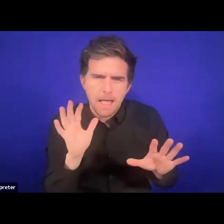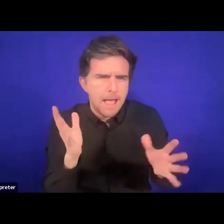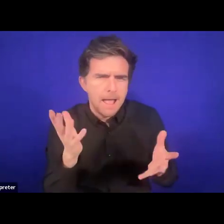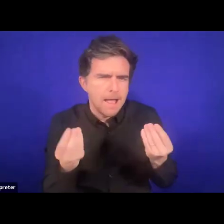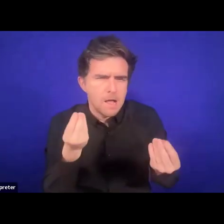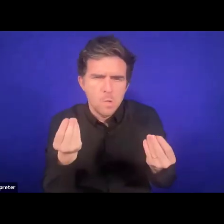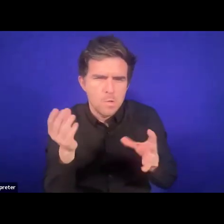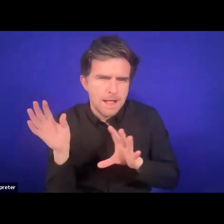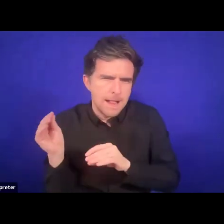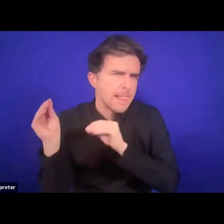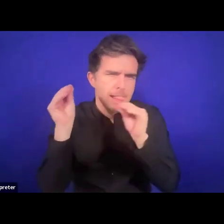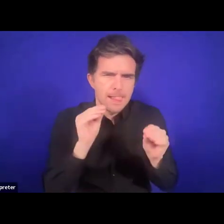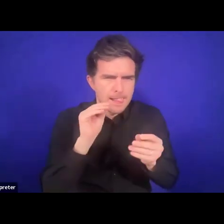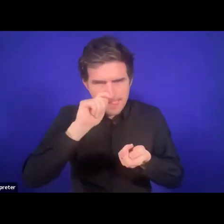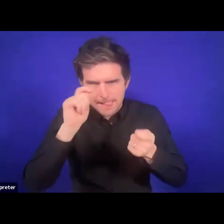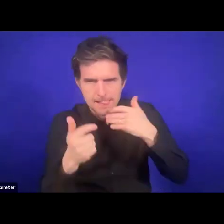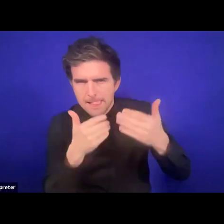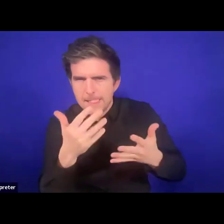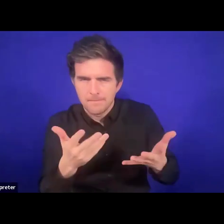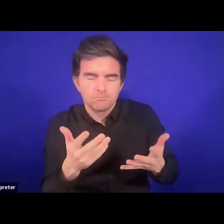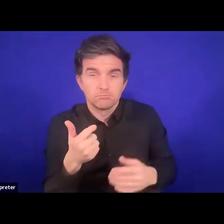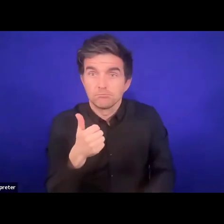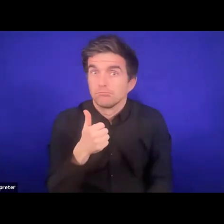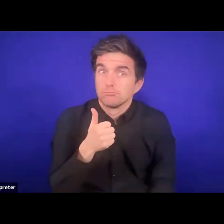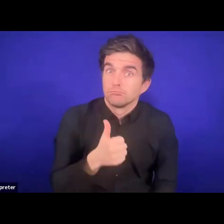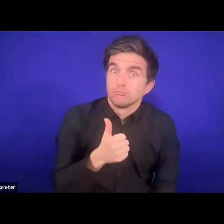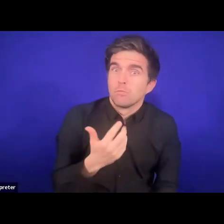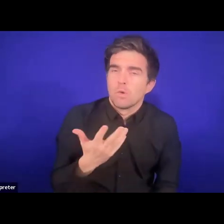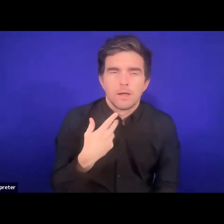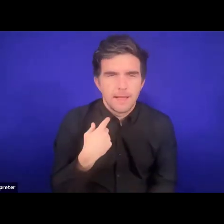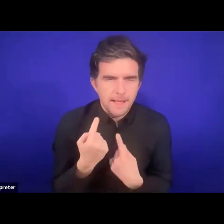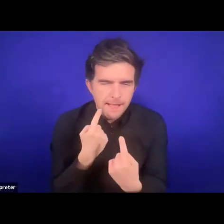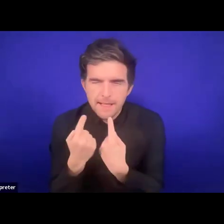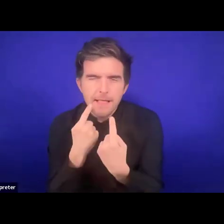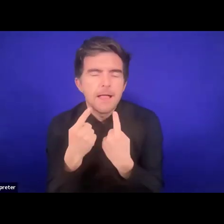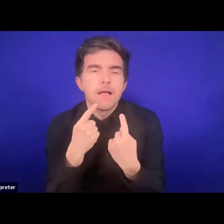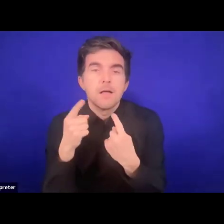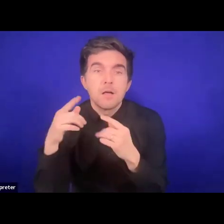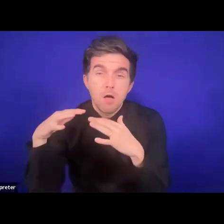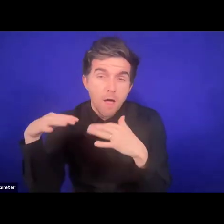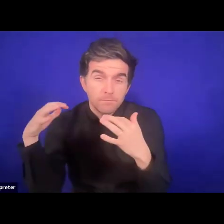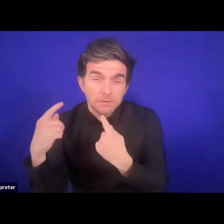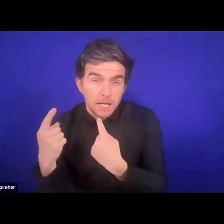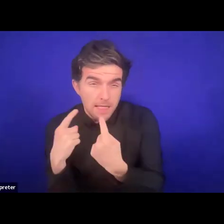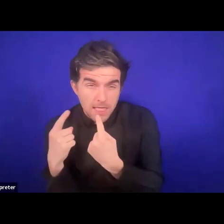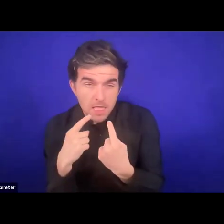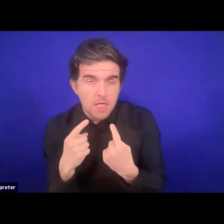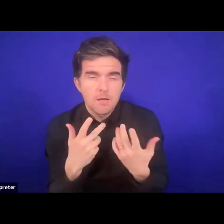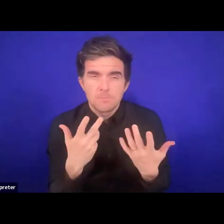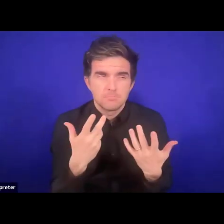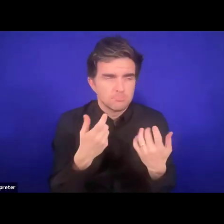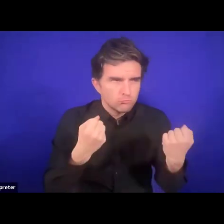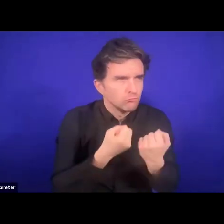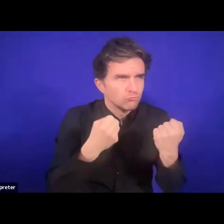of, the fact that social protection, based on the existing experience, we learned that it has